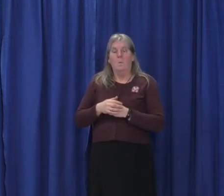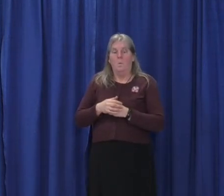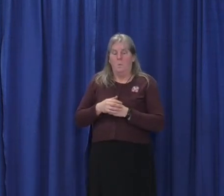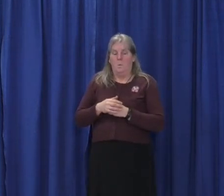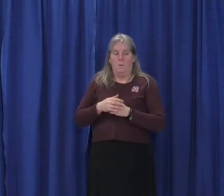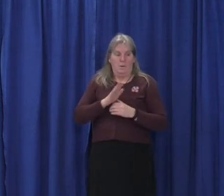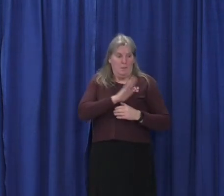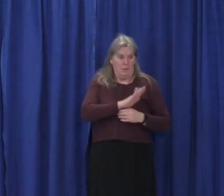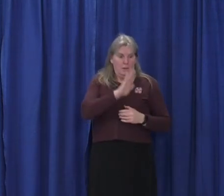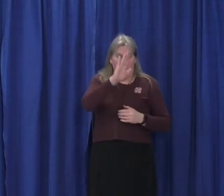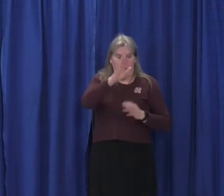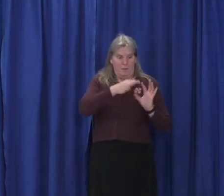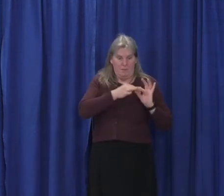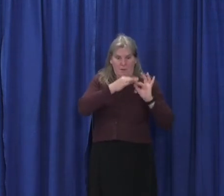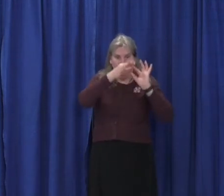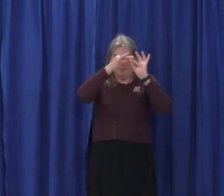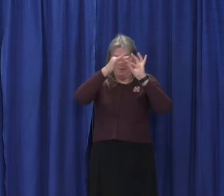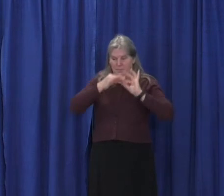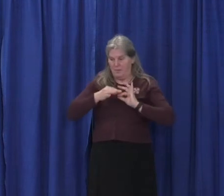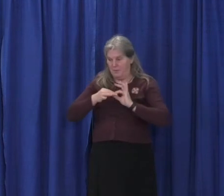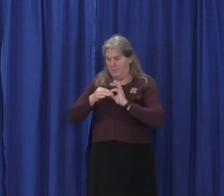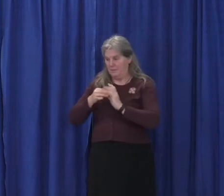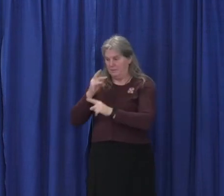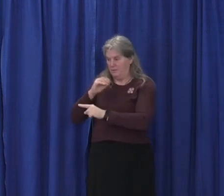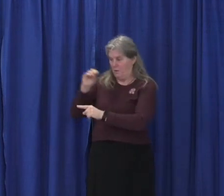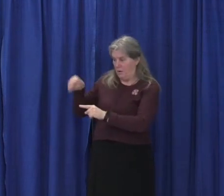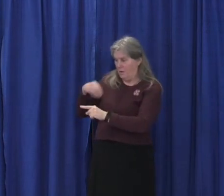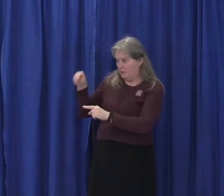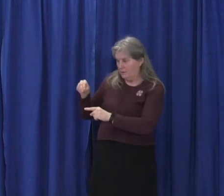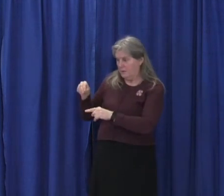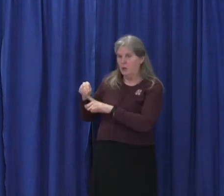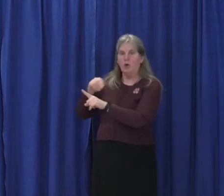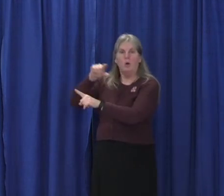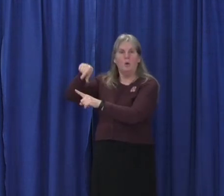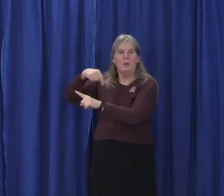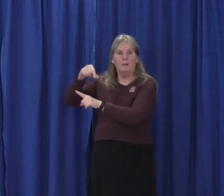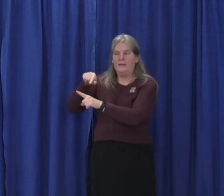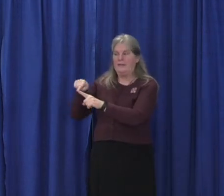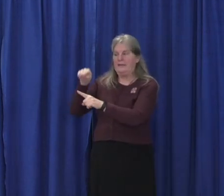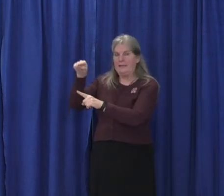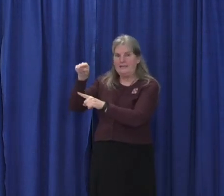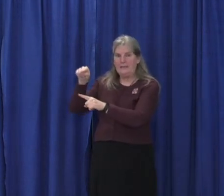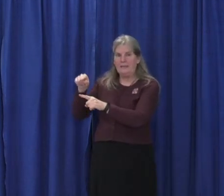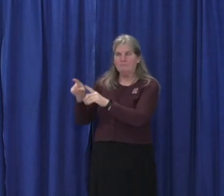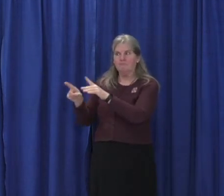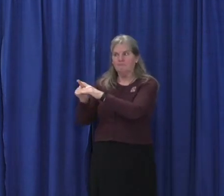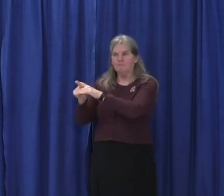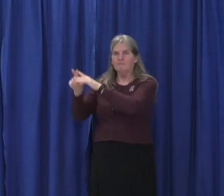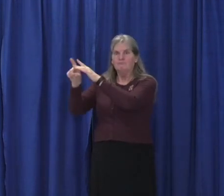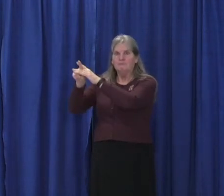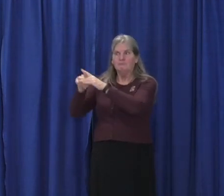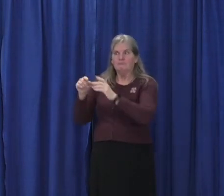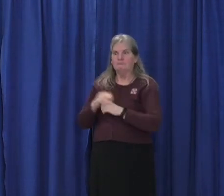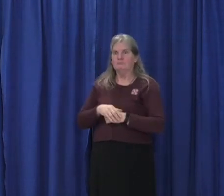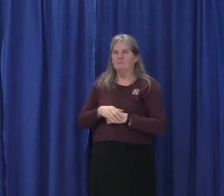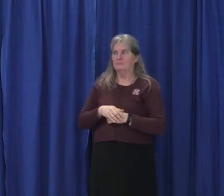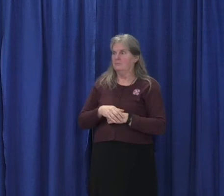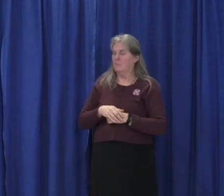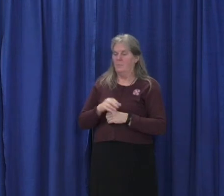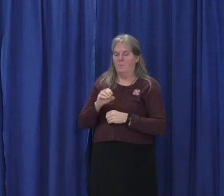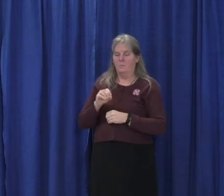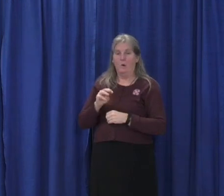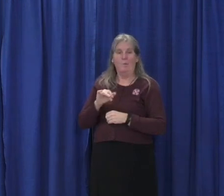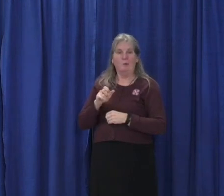well. We see what's going on in Ontario and we see what's going on in Quebec. And again, the rapid increase of